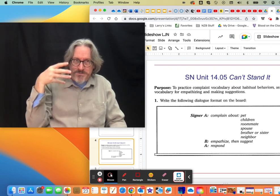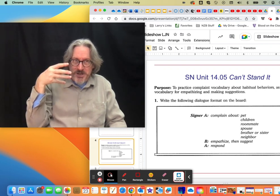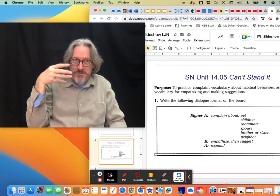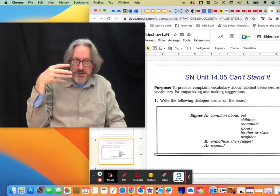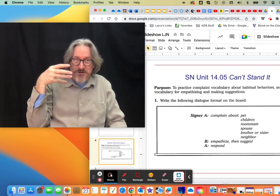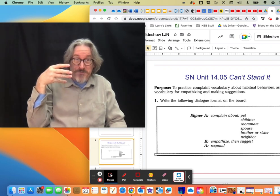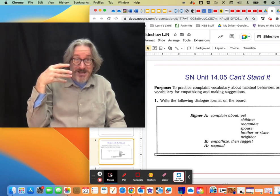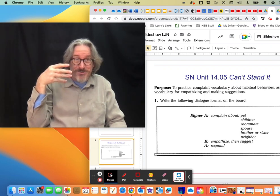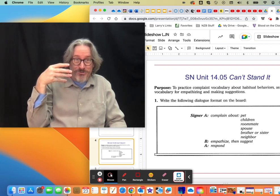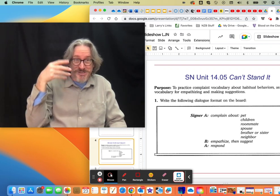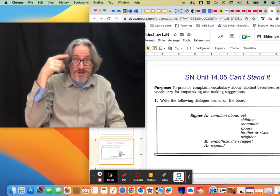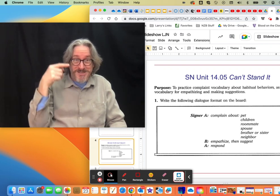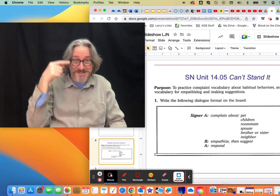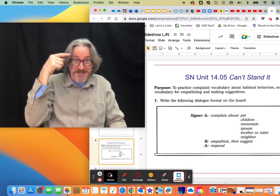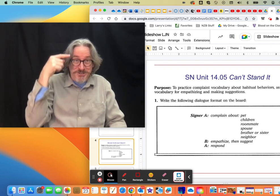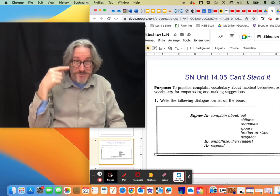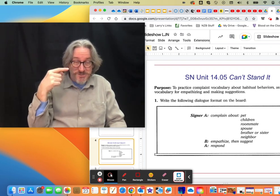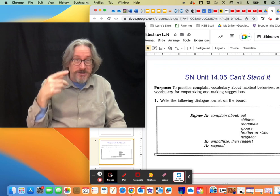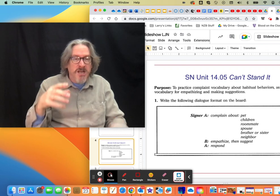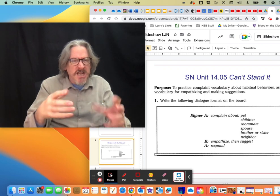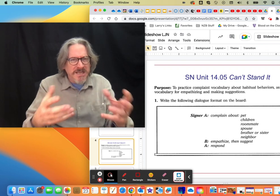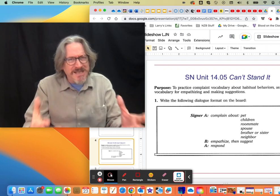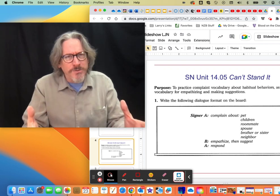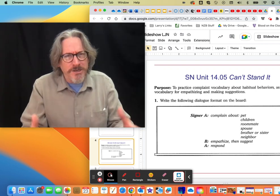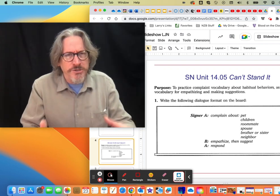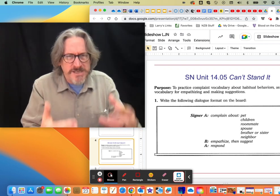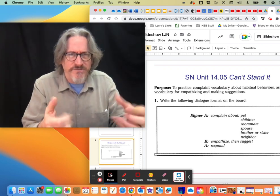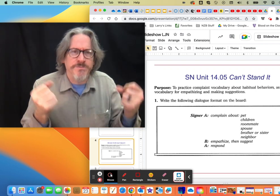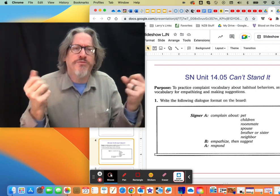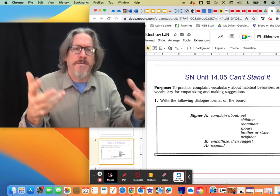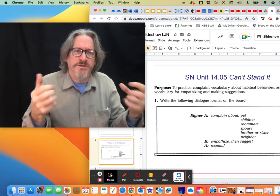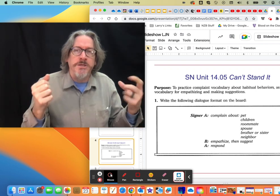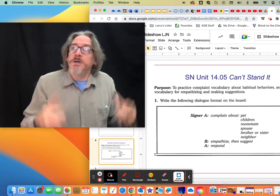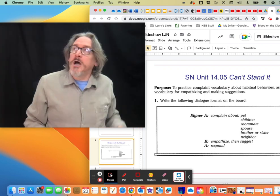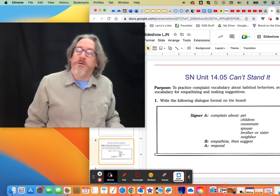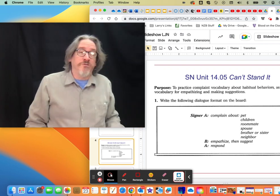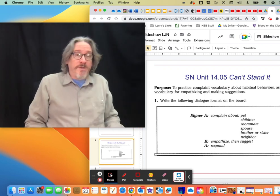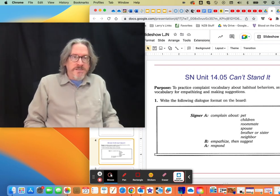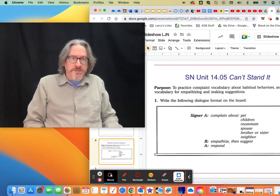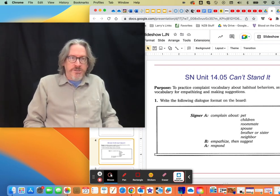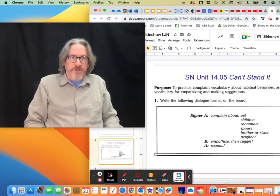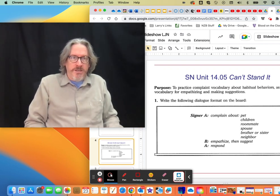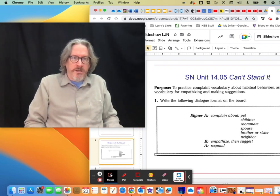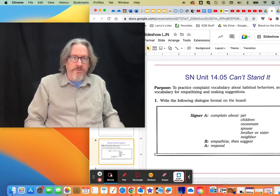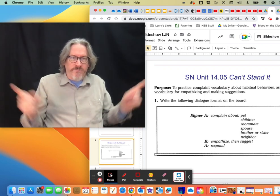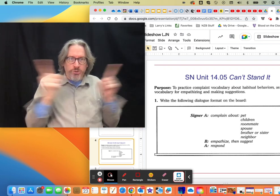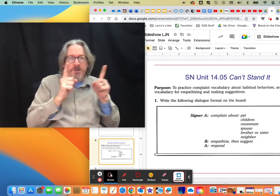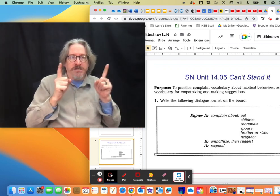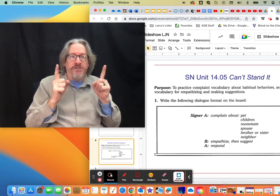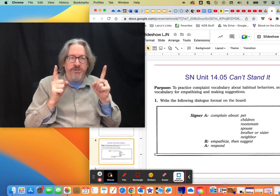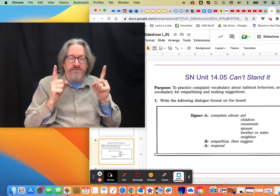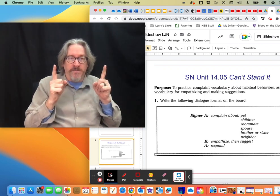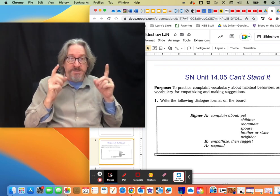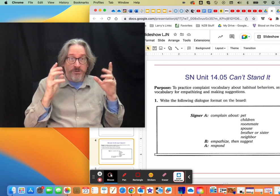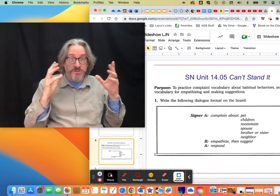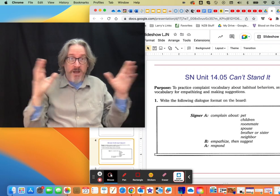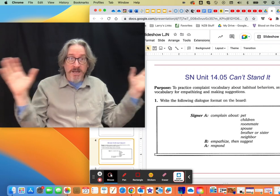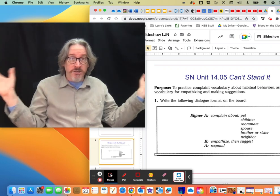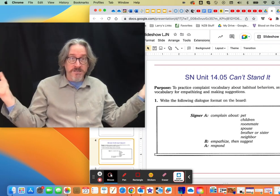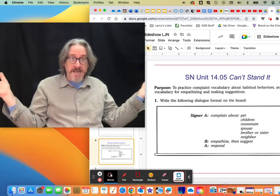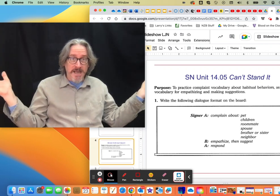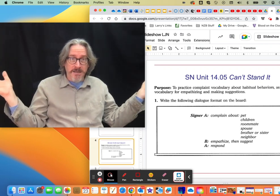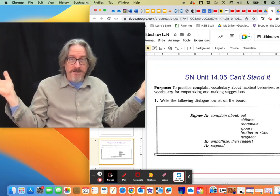little drop-down menu of possible responses, and he chooses one. That's what we want to do, is have some prepped responses so that you have a short list to choose from, as